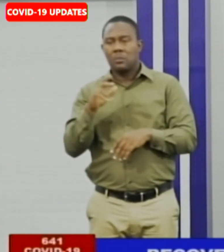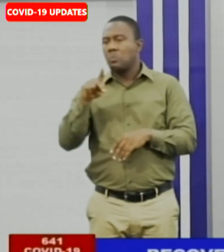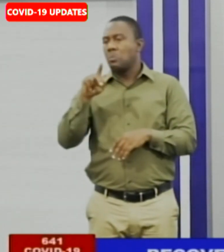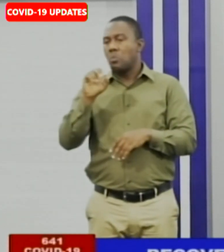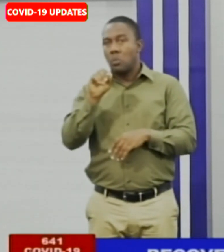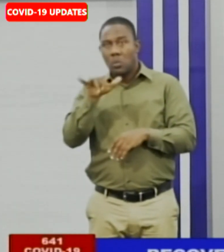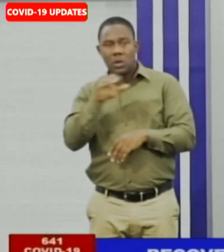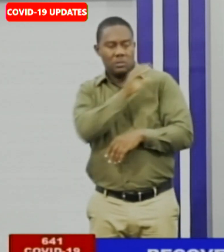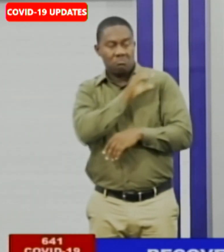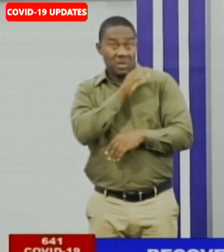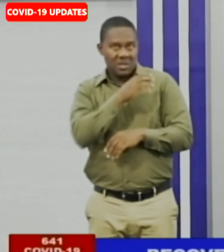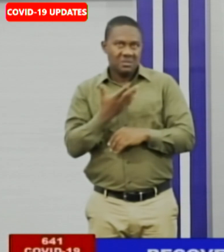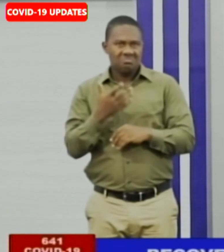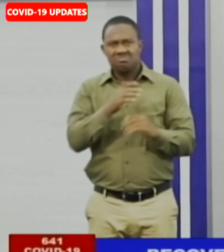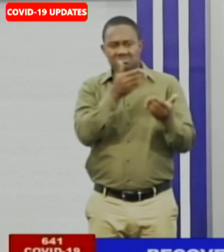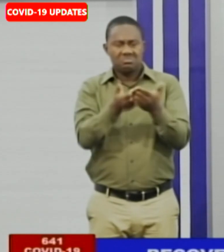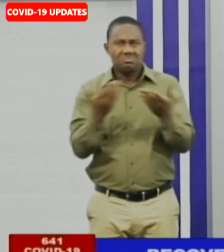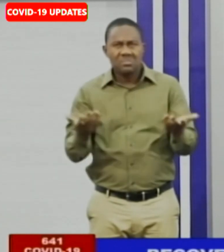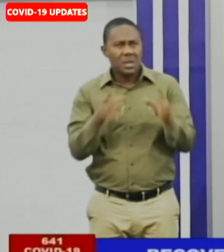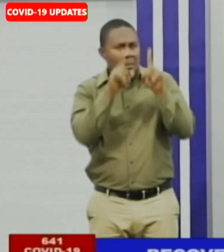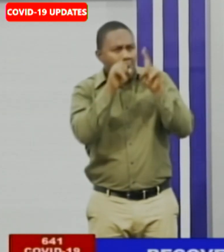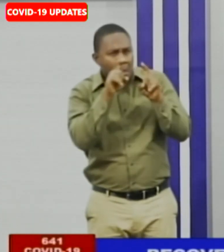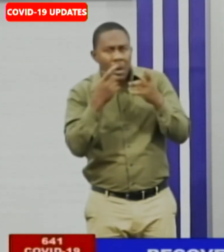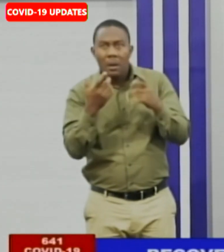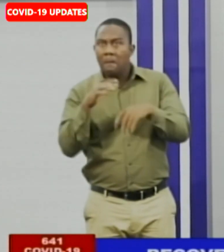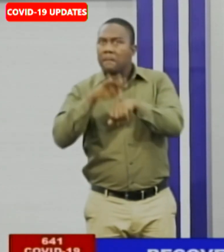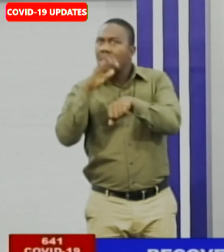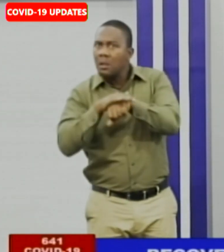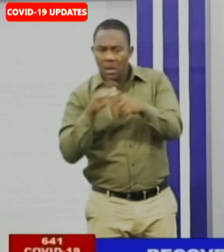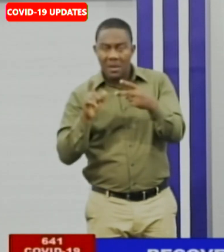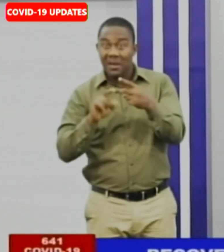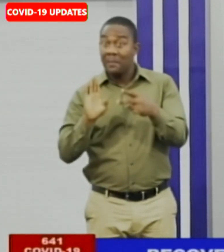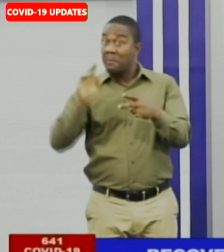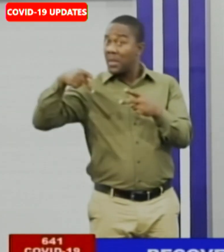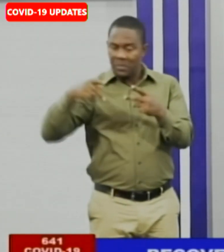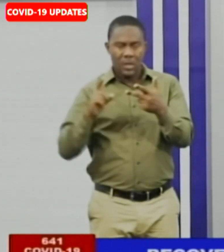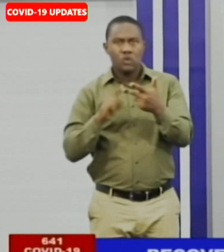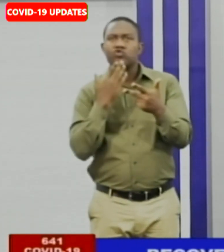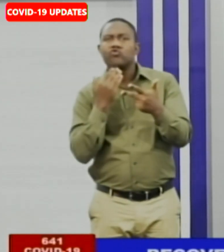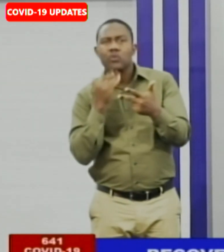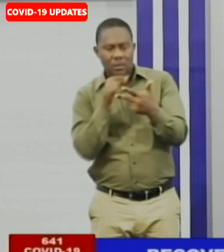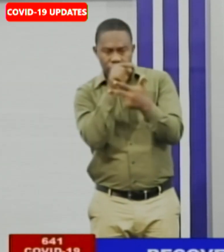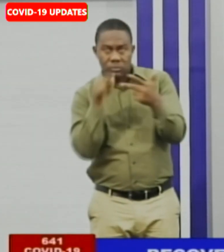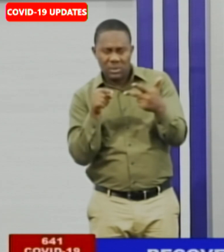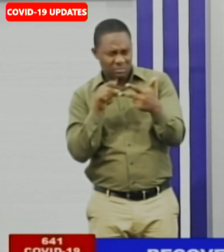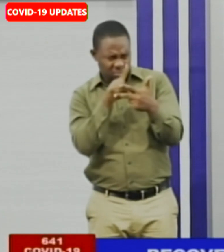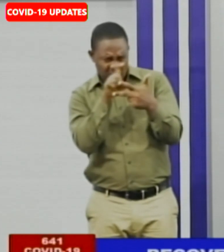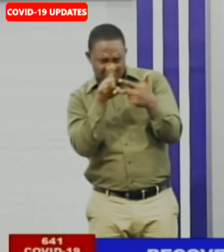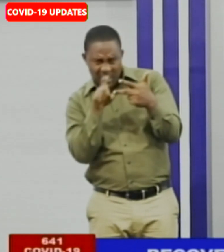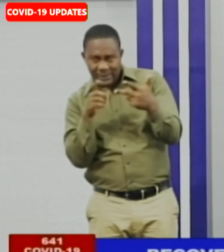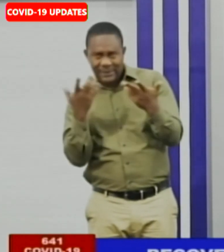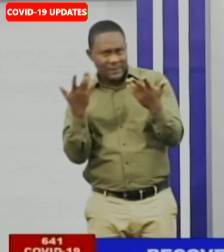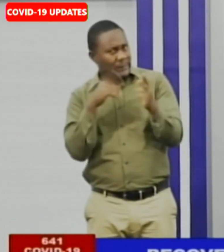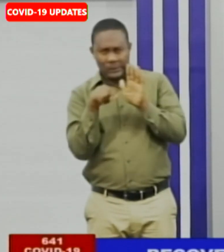They did malaria test, BP, sugar, and about 4 tests, but they realized that I was all